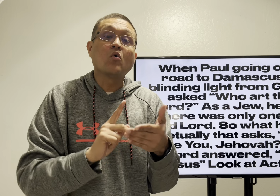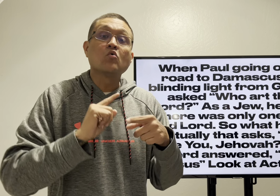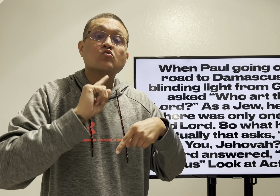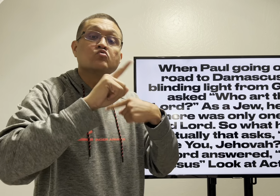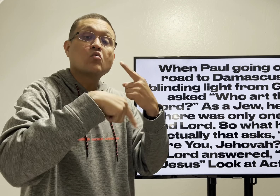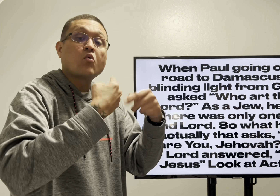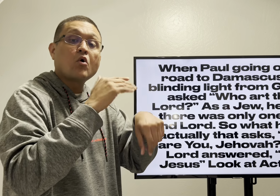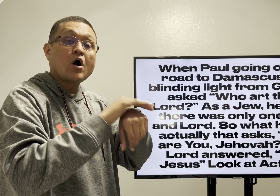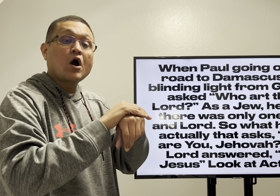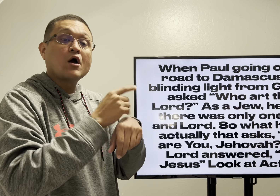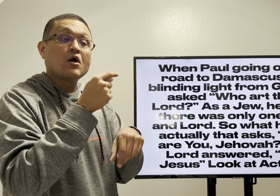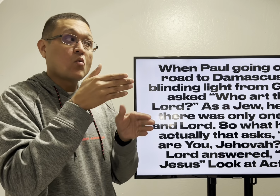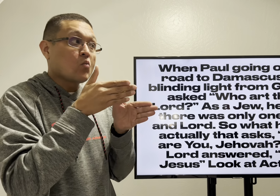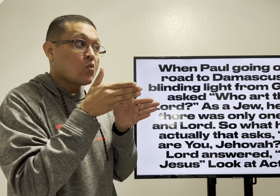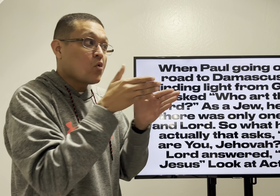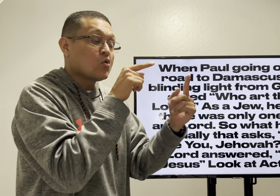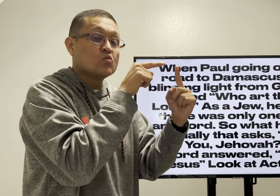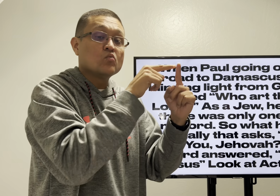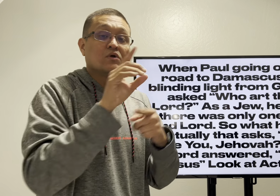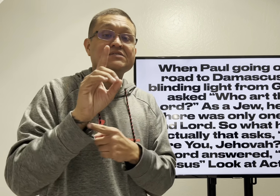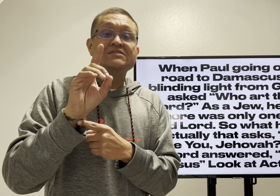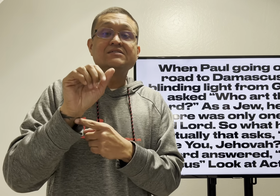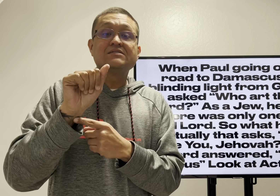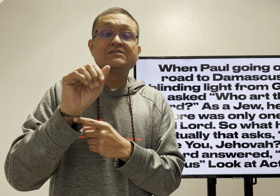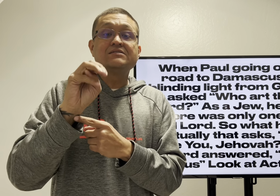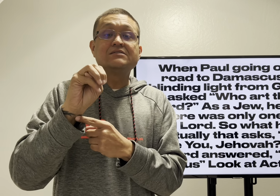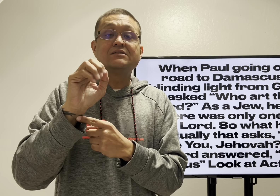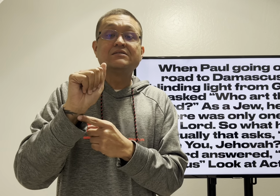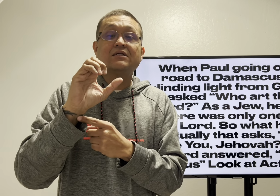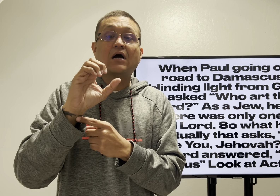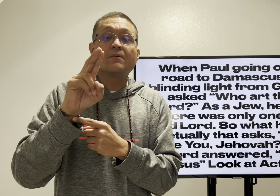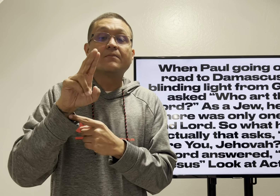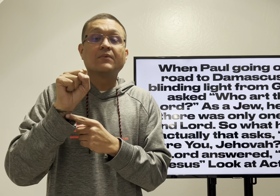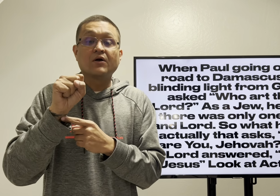When Paul, going on the road to Damascus,